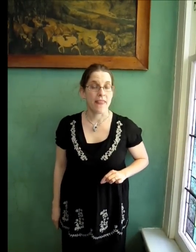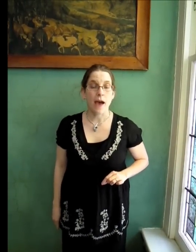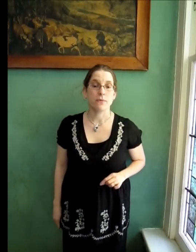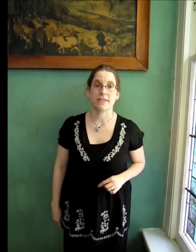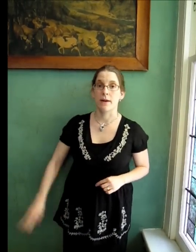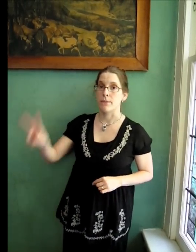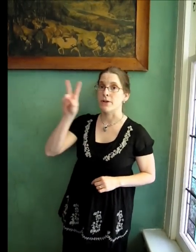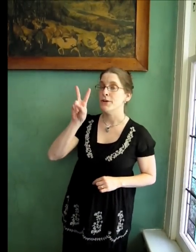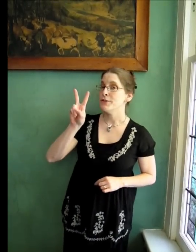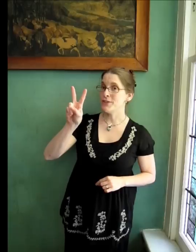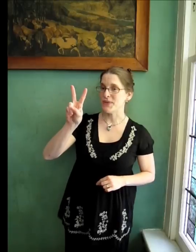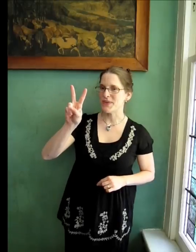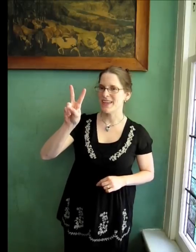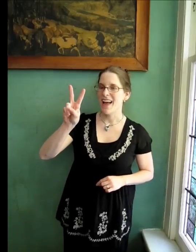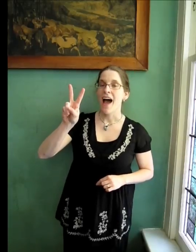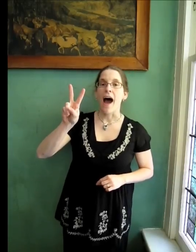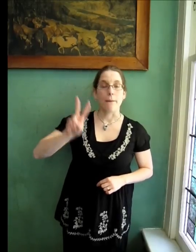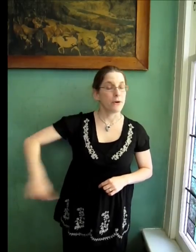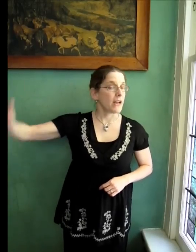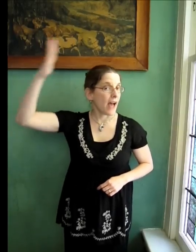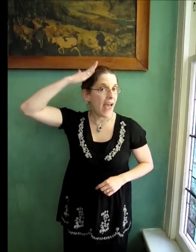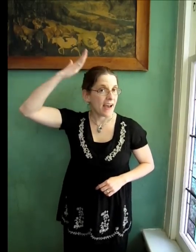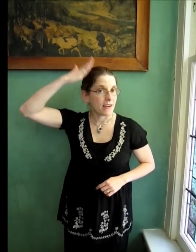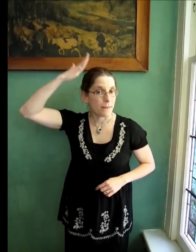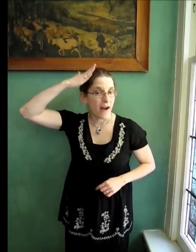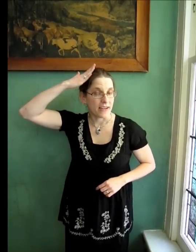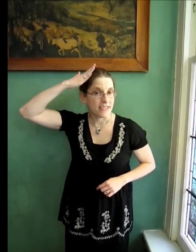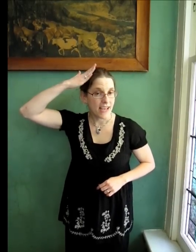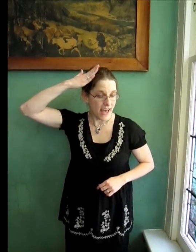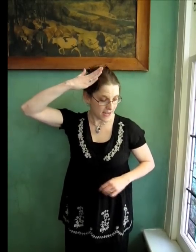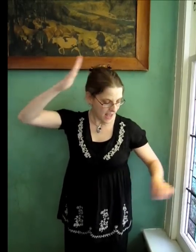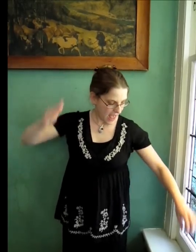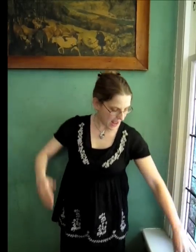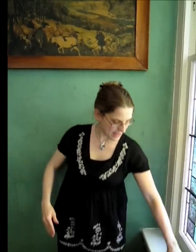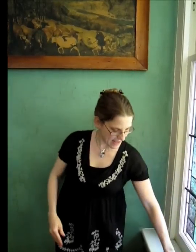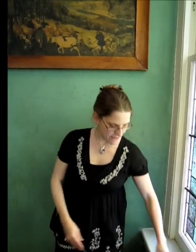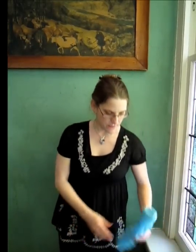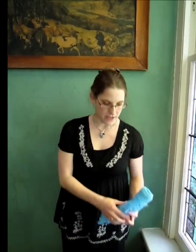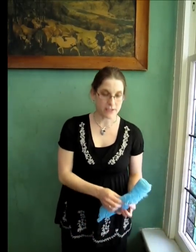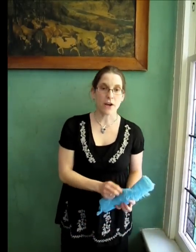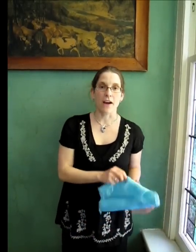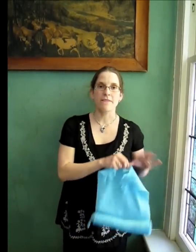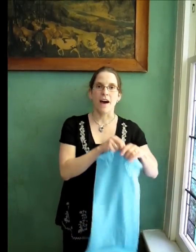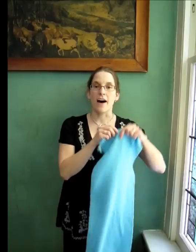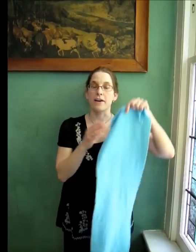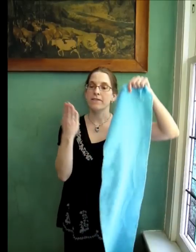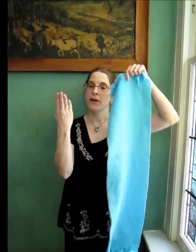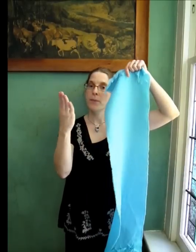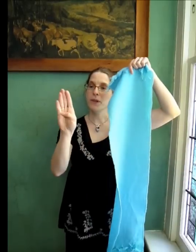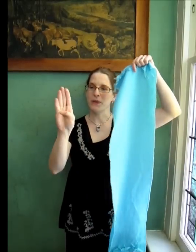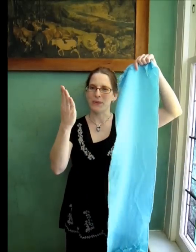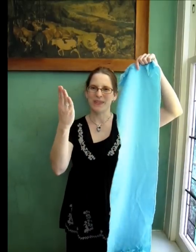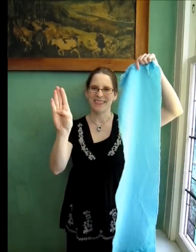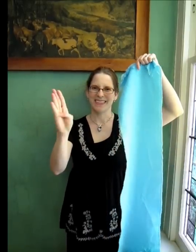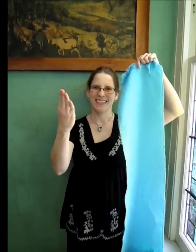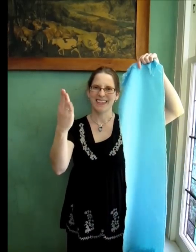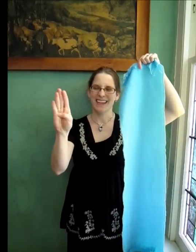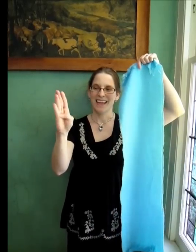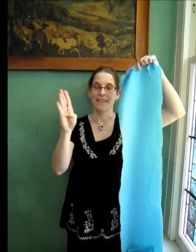that was number 2. I put a hat upon his head and gave him a scarf of blue. This